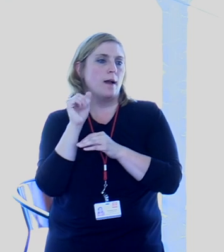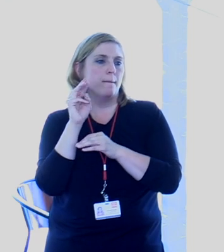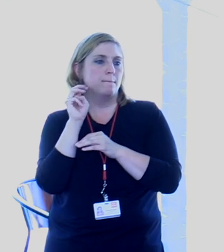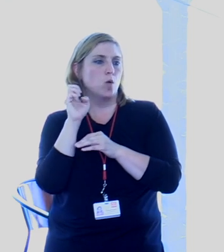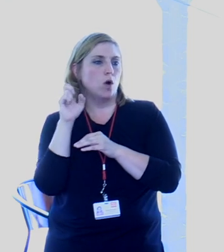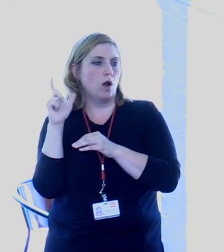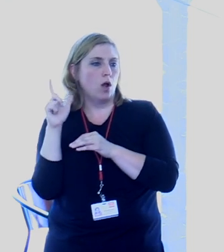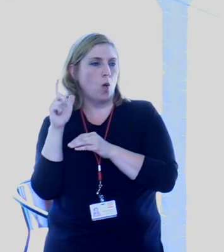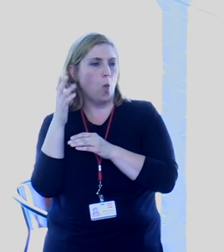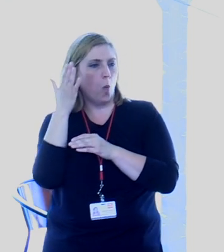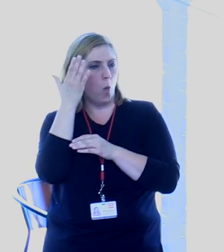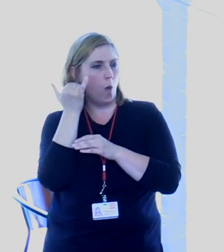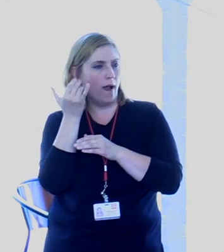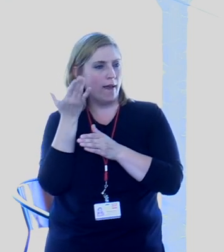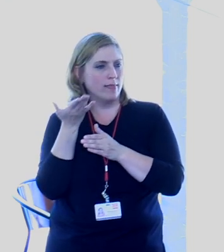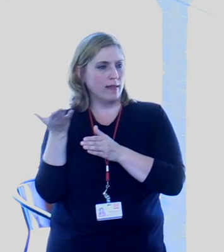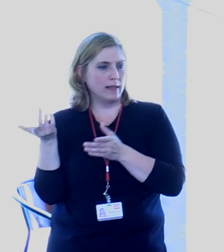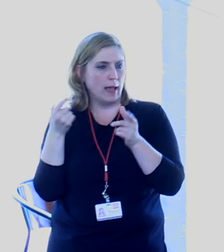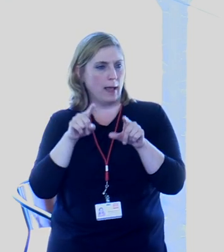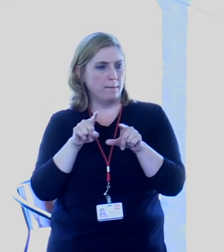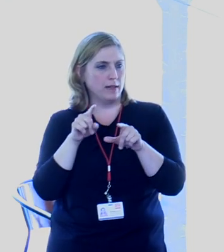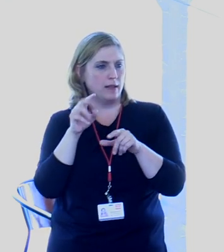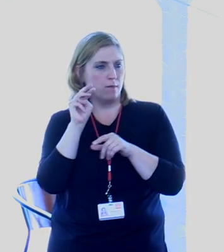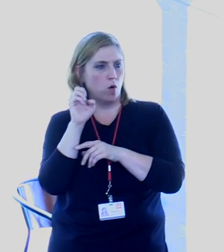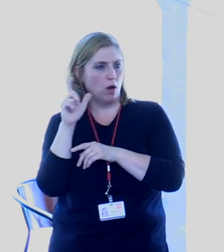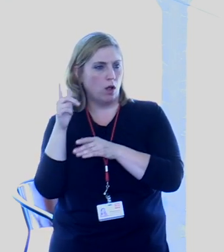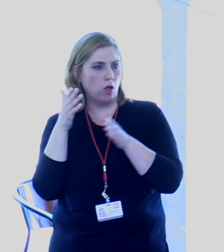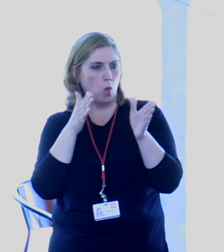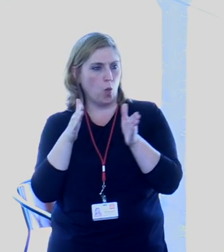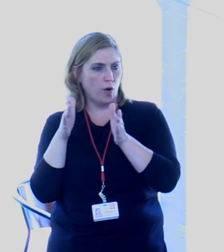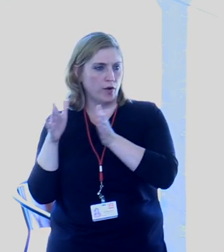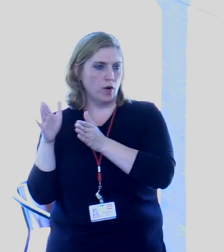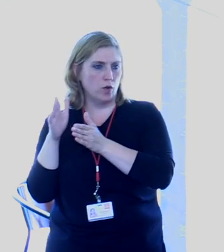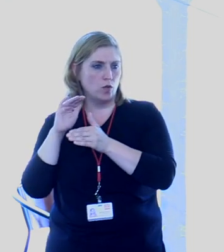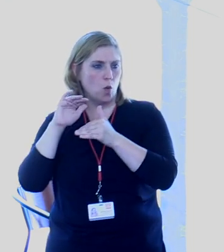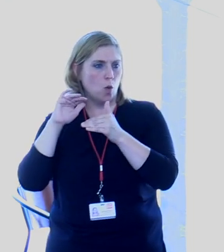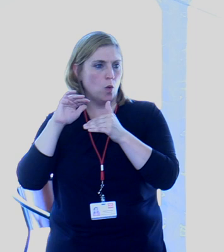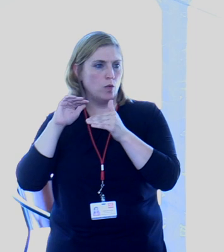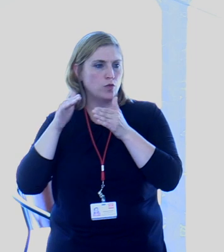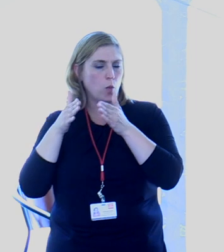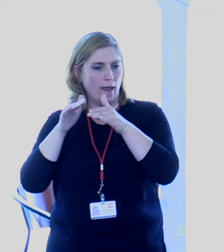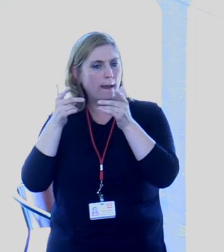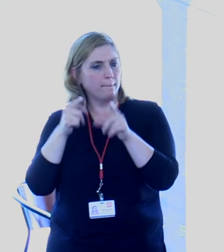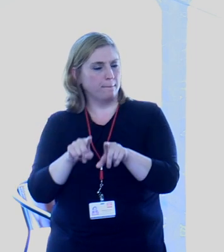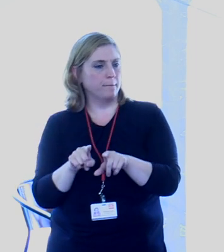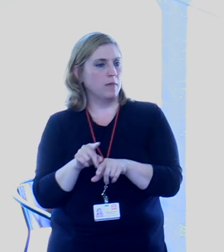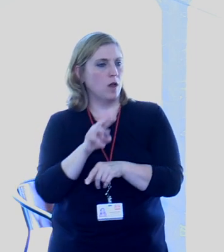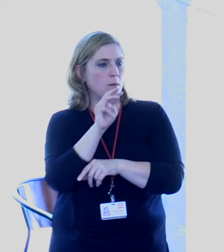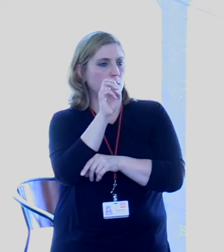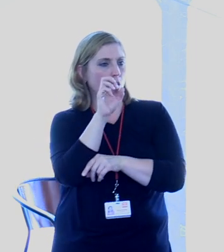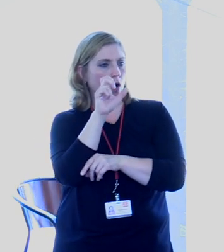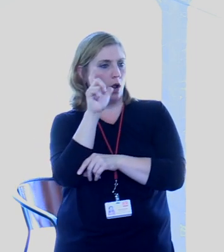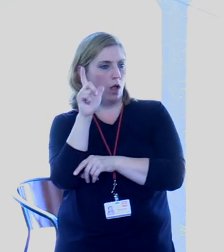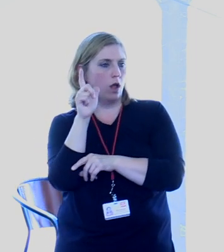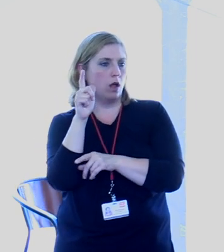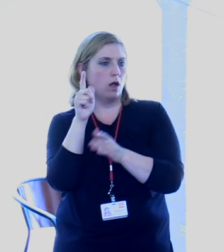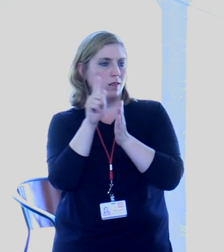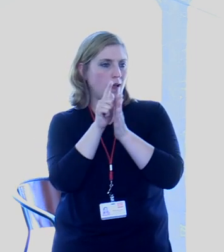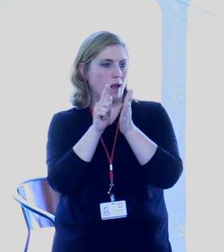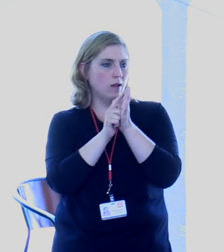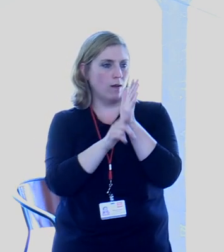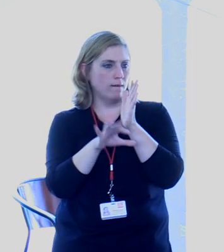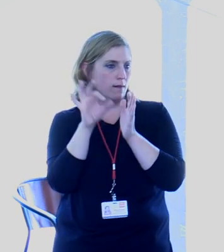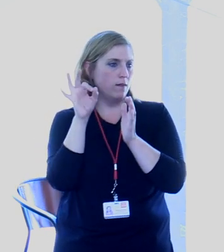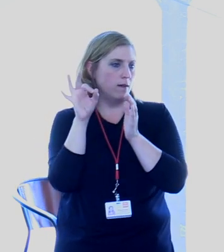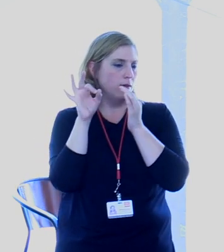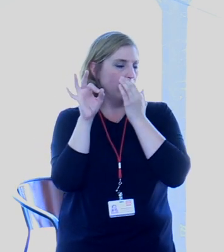Why do things happen in the moral order the way that they do? The moral laws that we